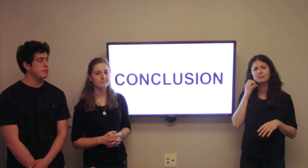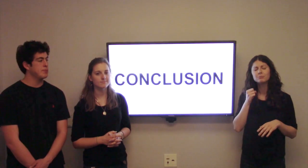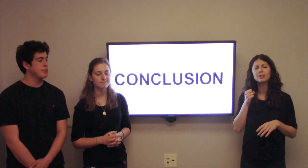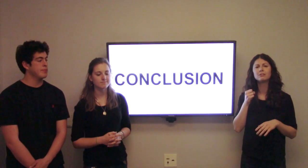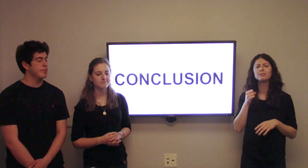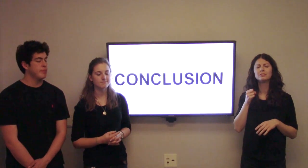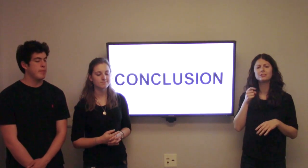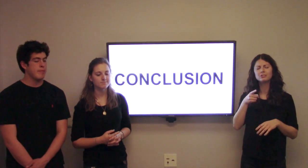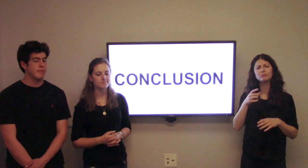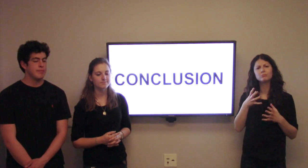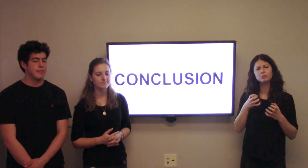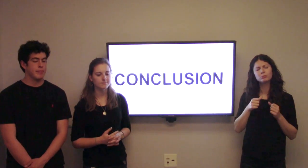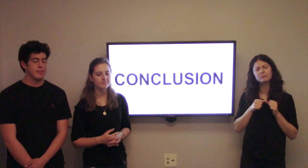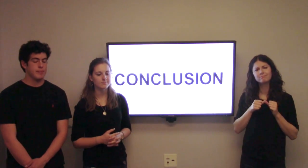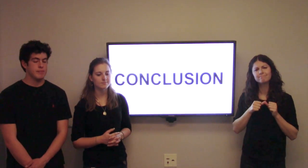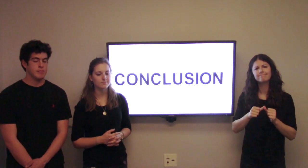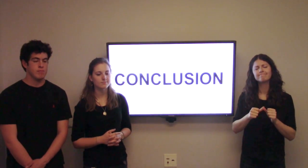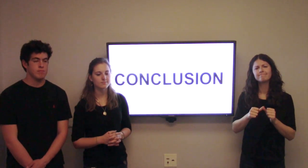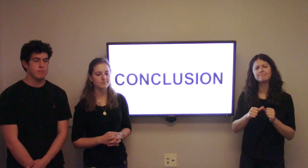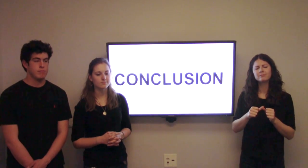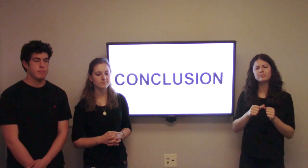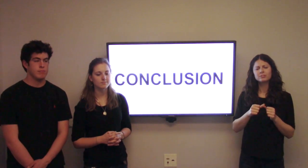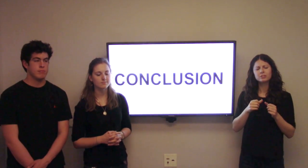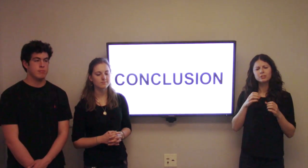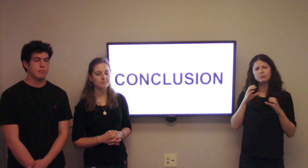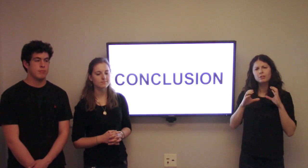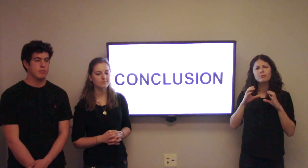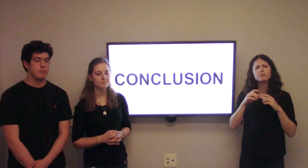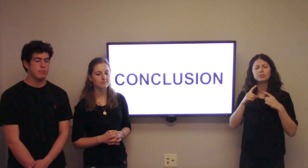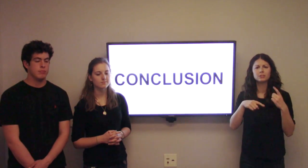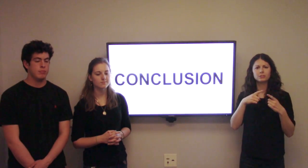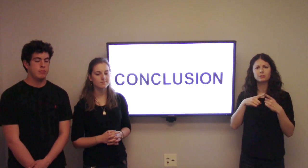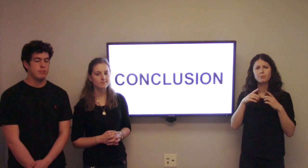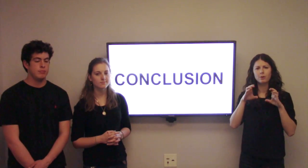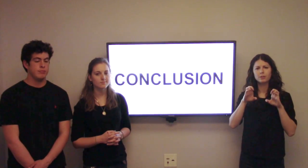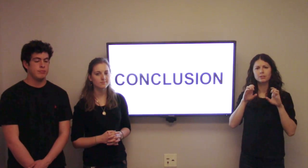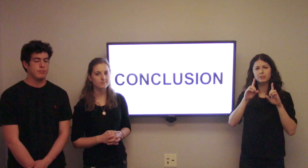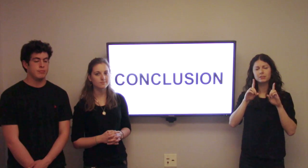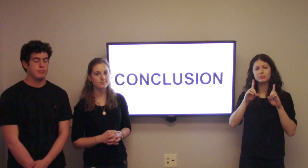about mainstreamed experiences and that you'll want to continue this conversation in the future about